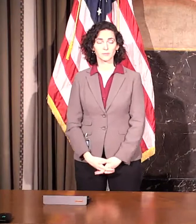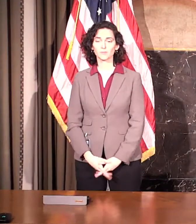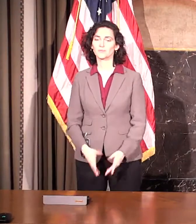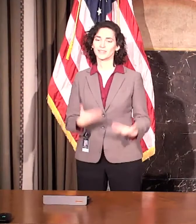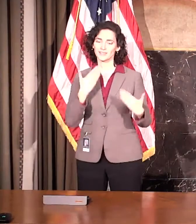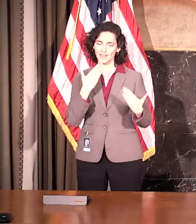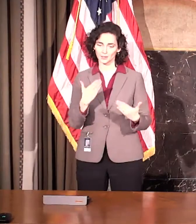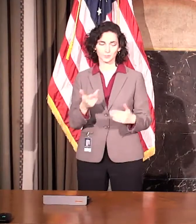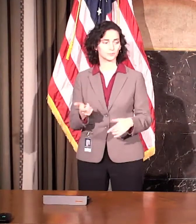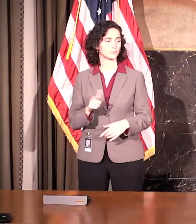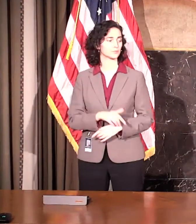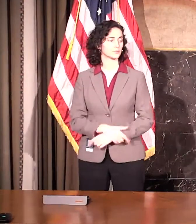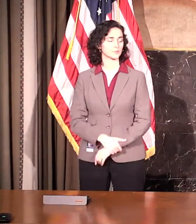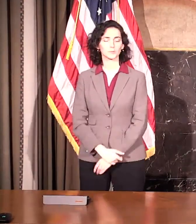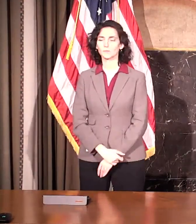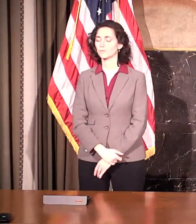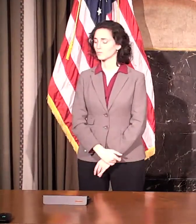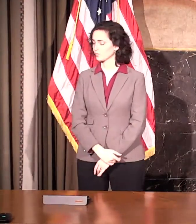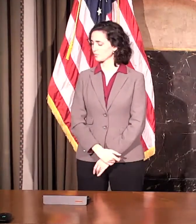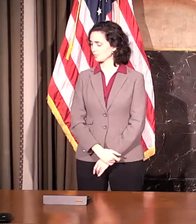Thank you.